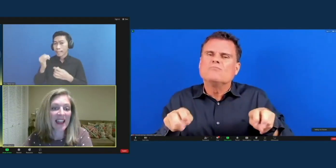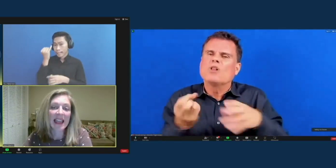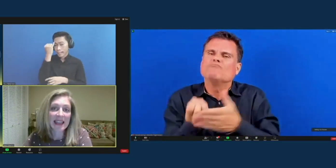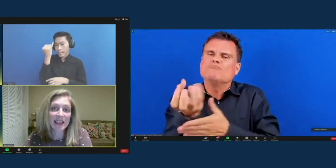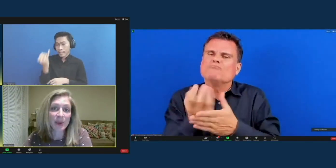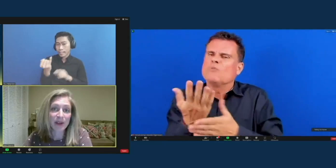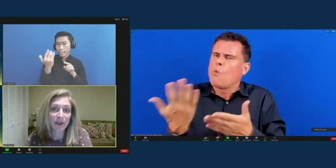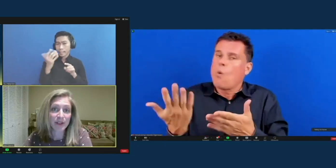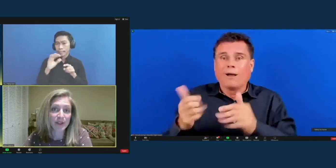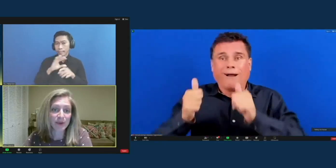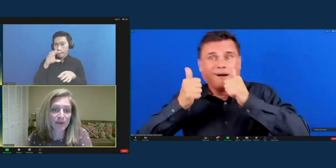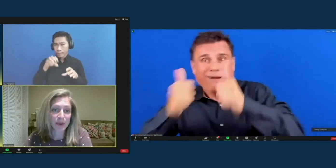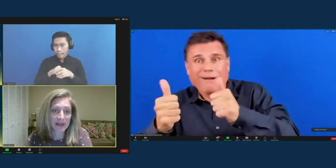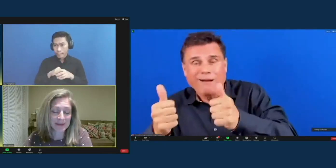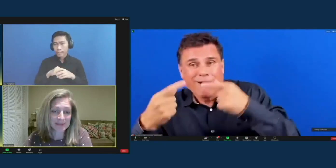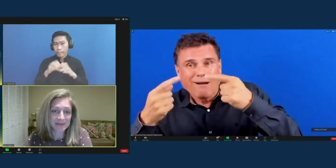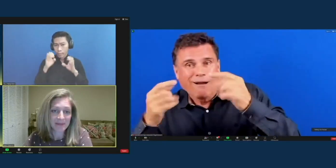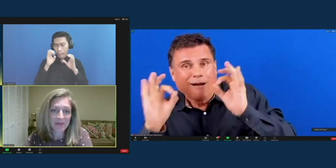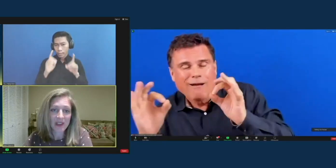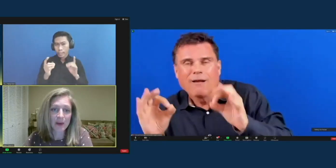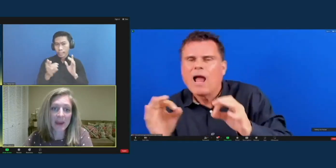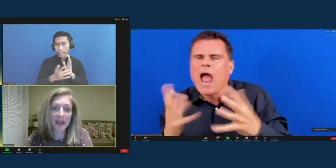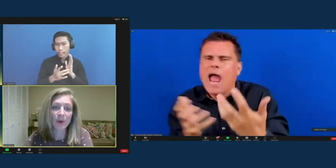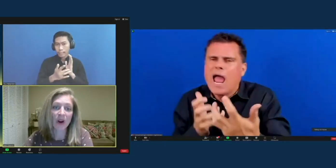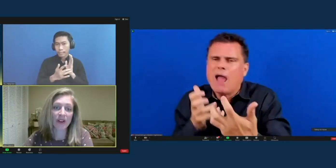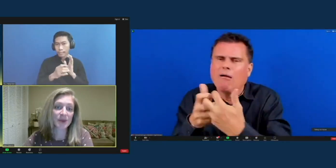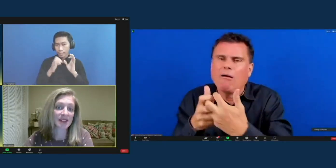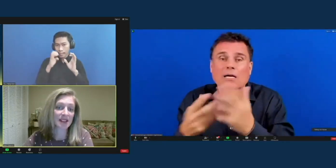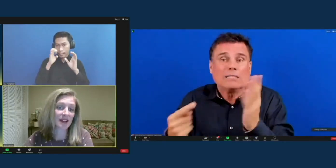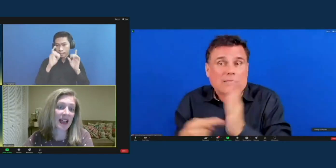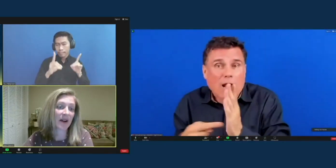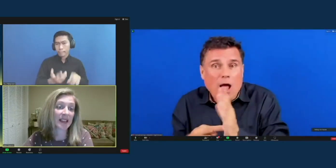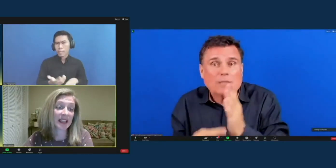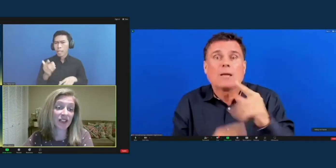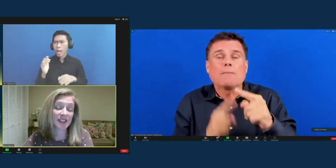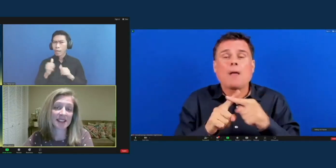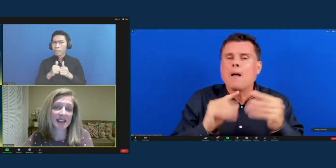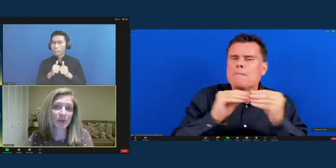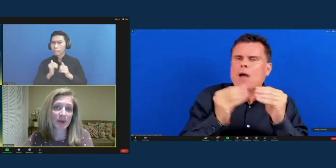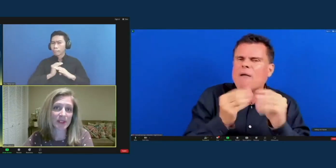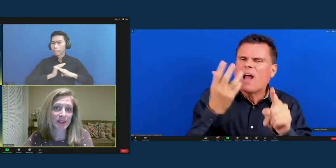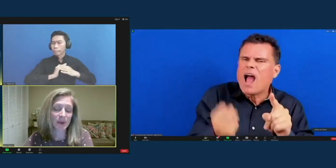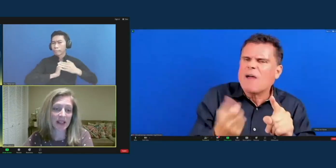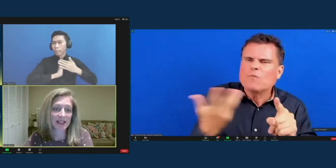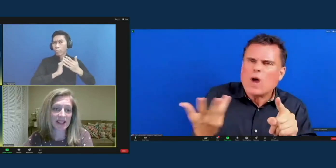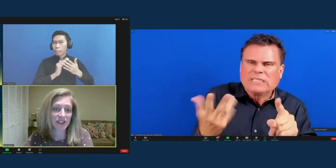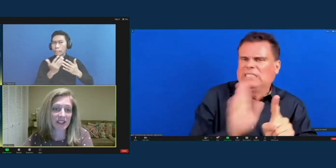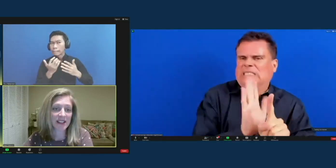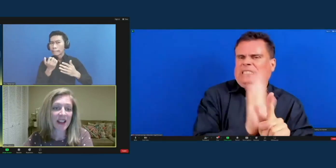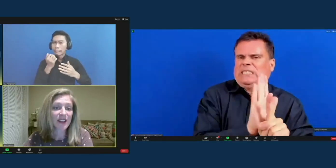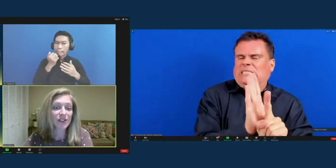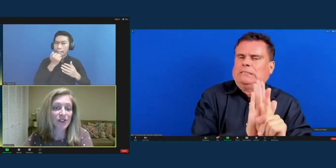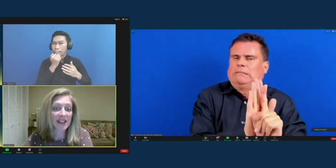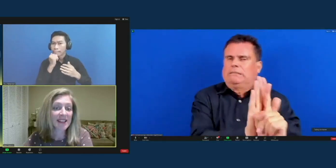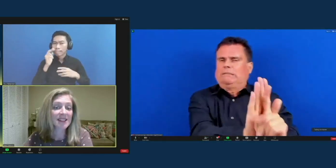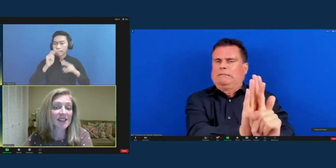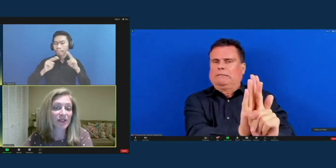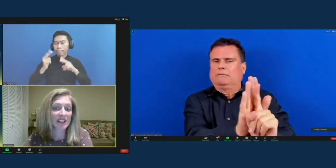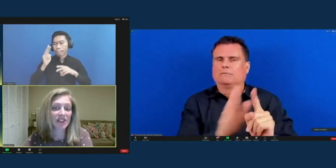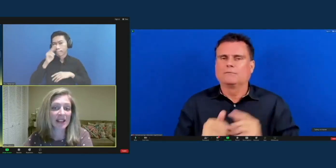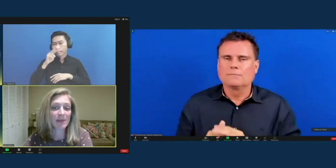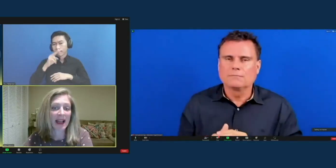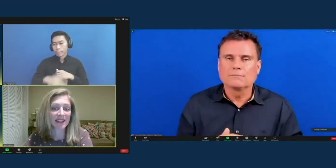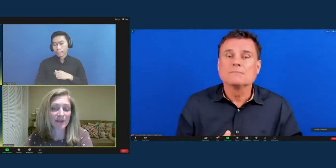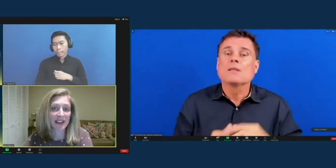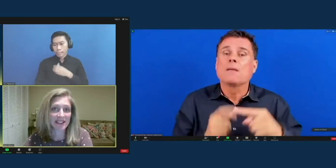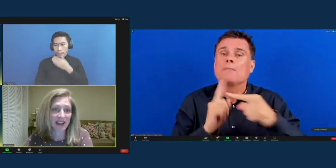EdTech, and pitfalls to avoid. The panel will also discuss how engaging disabled persons organizations strengthens the